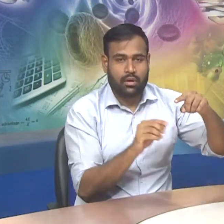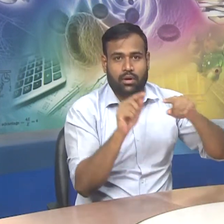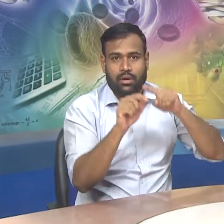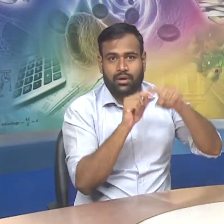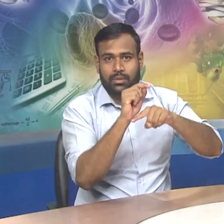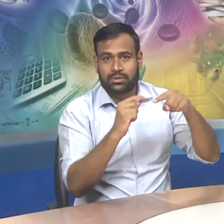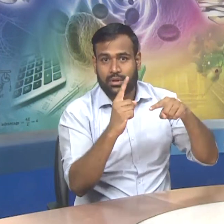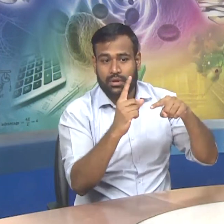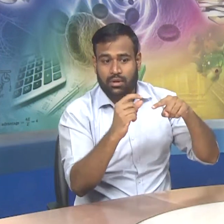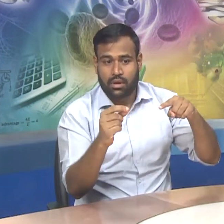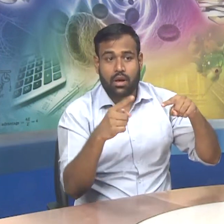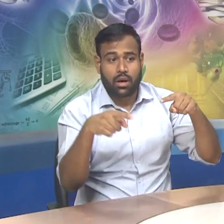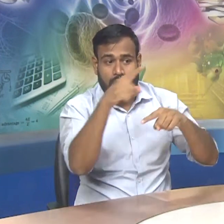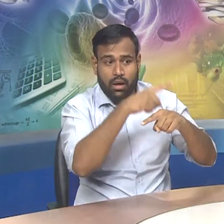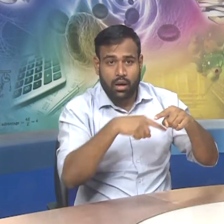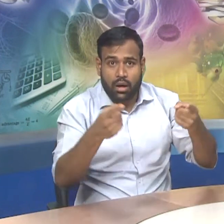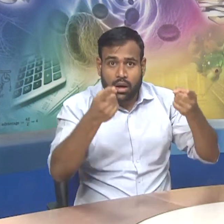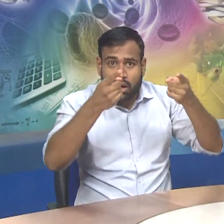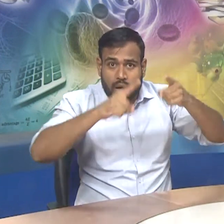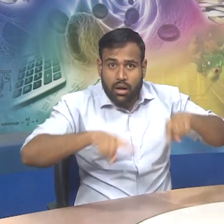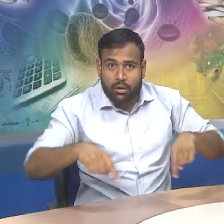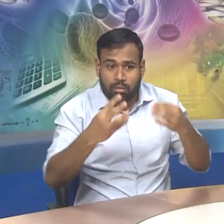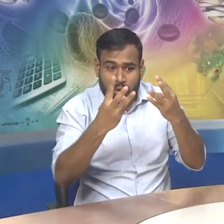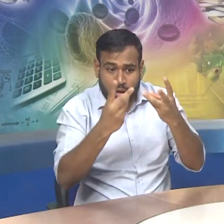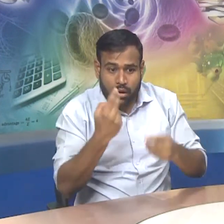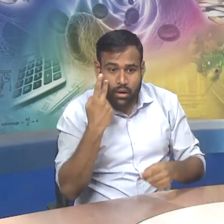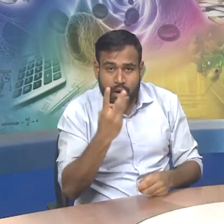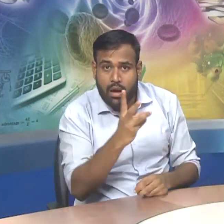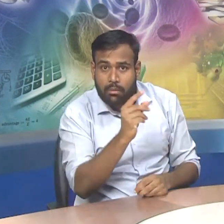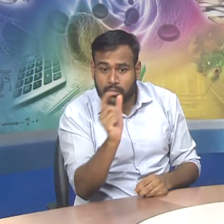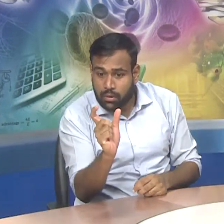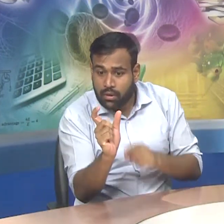value of vote of any state.